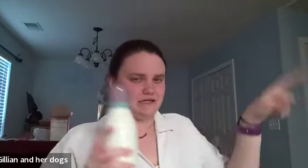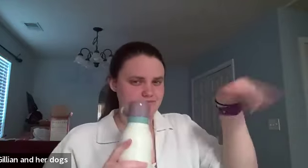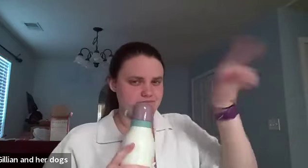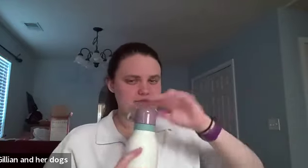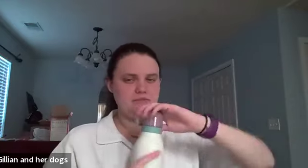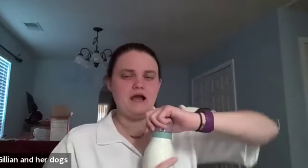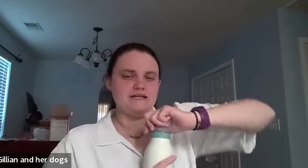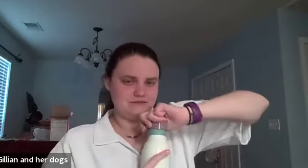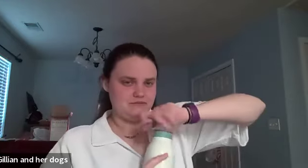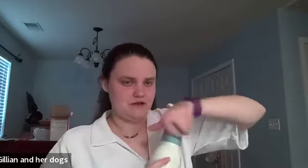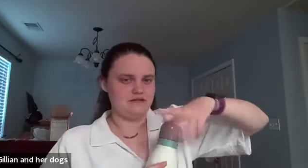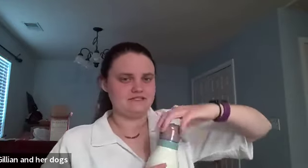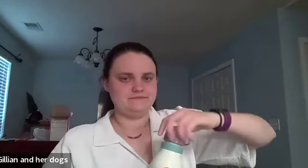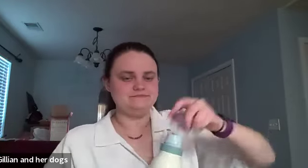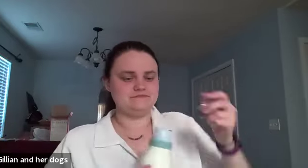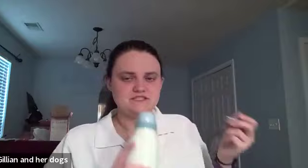like had people ask me about it. So,